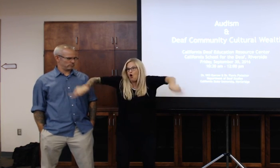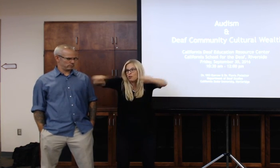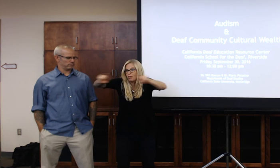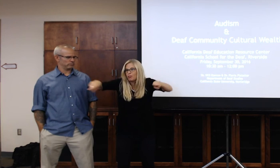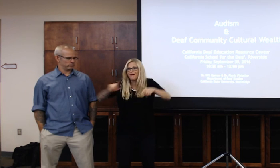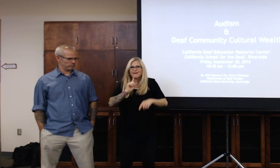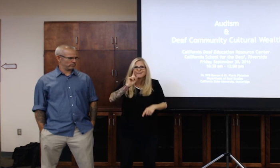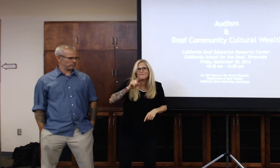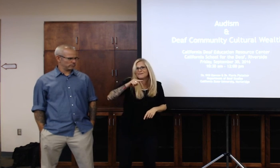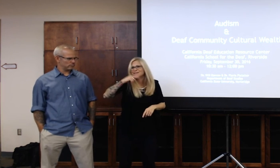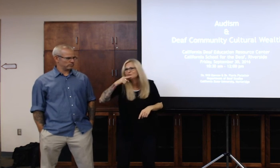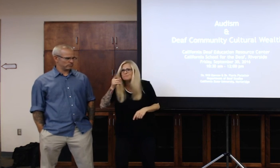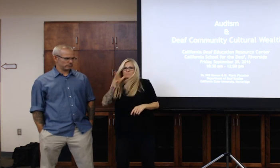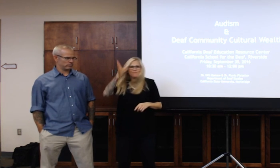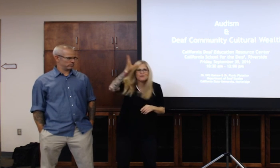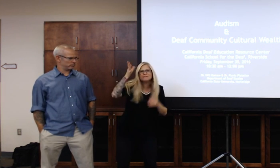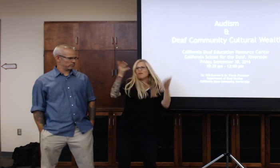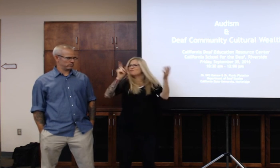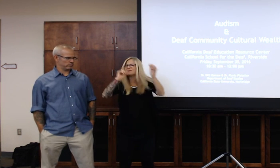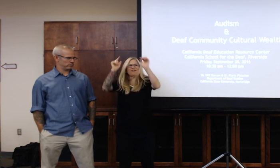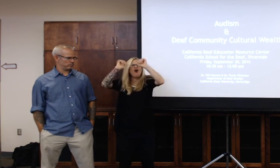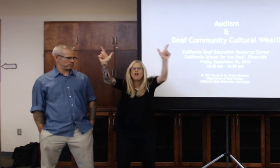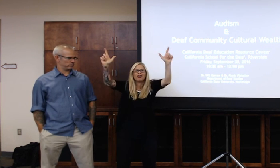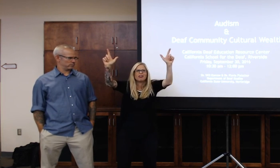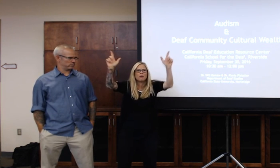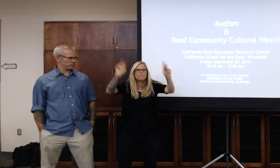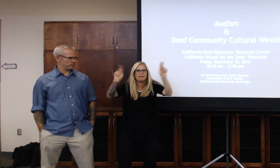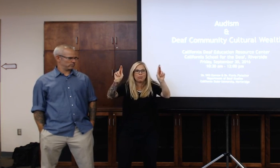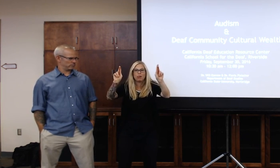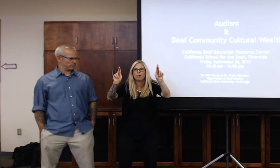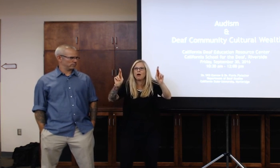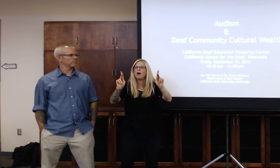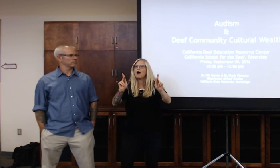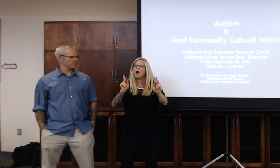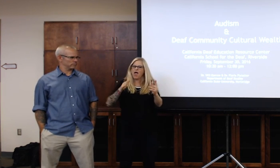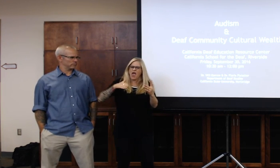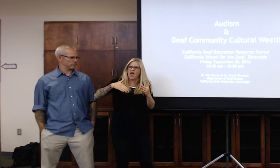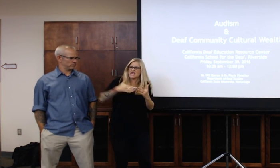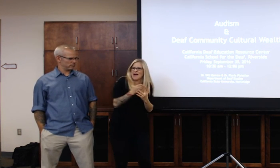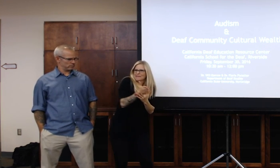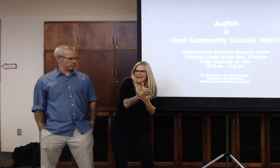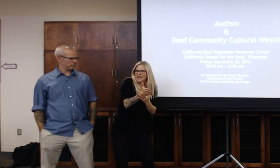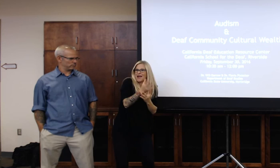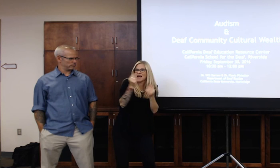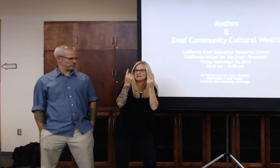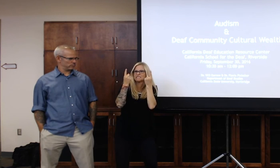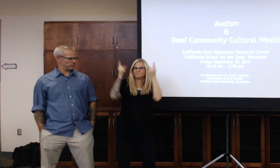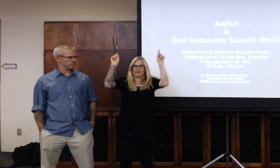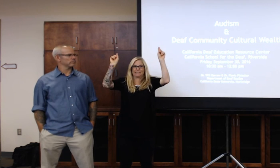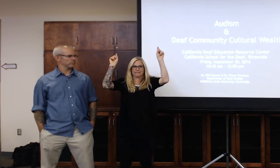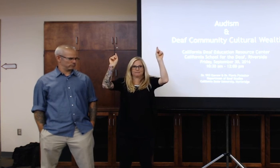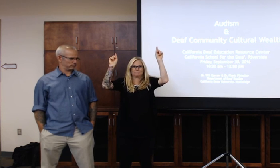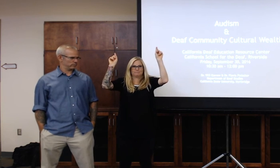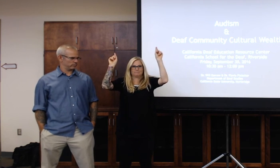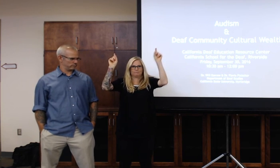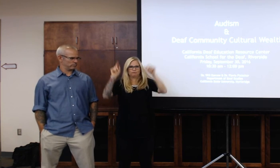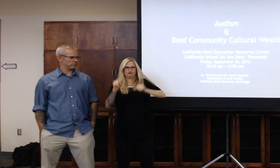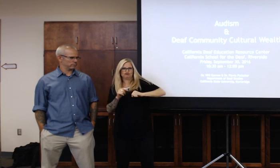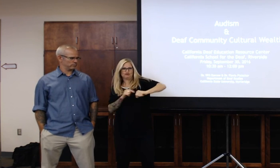as a whole, deaf, hearing, parents, everyone alike, be able to navigate successfully and